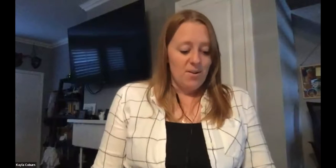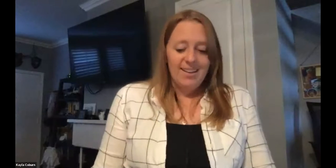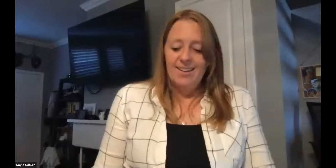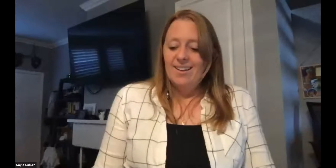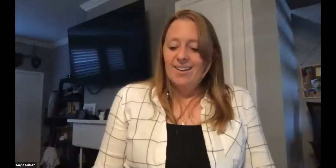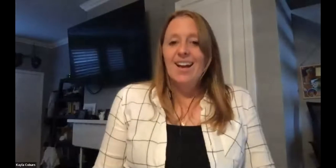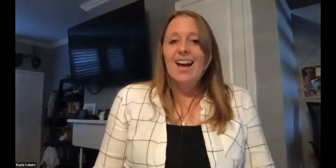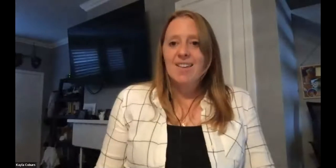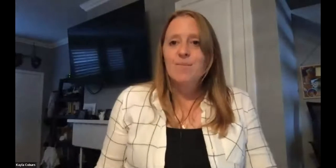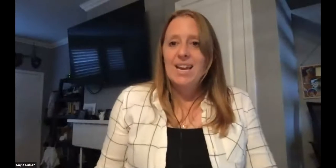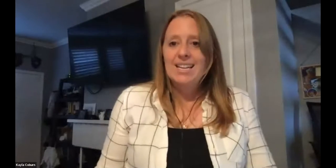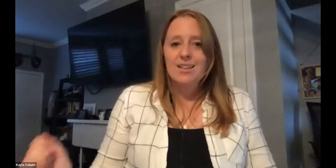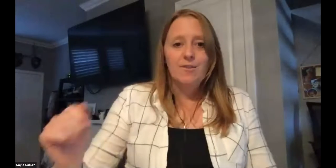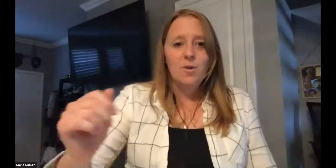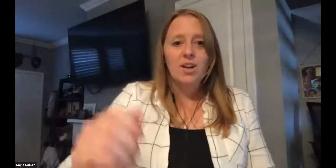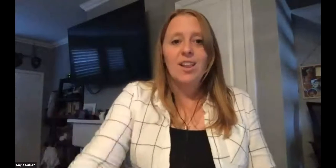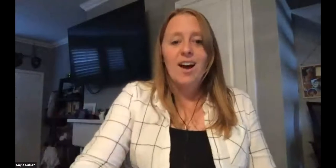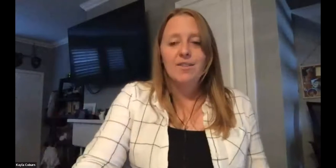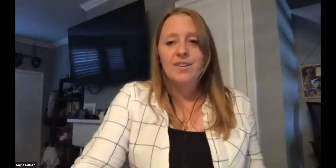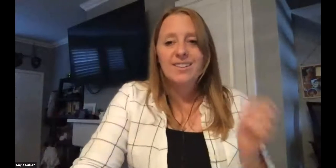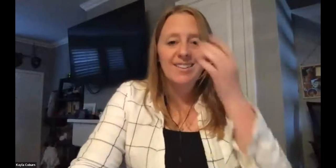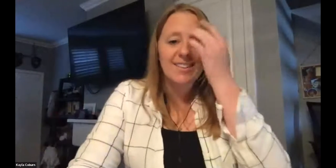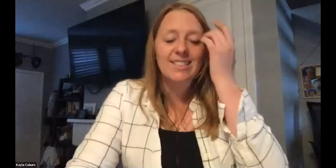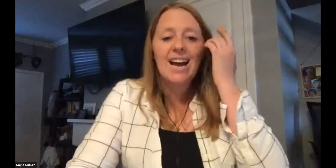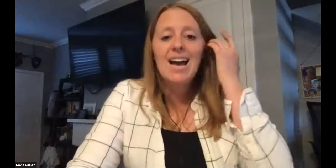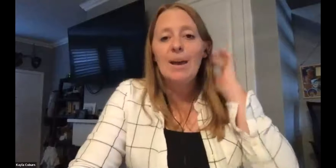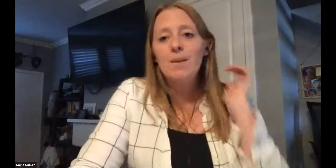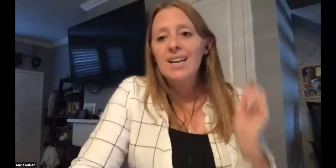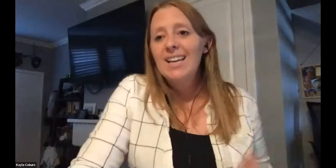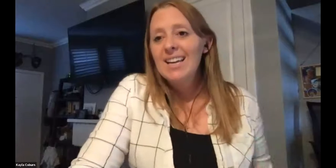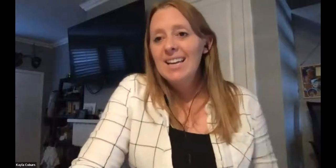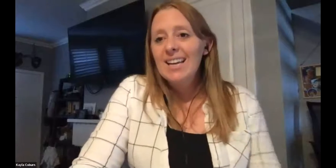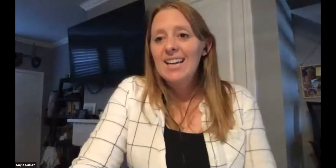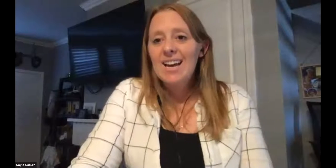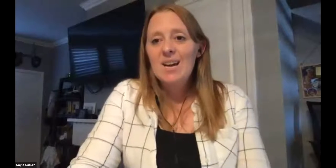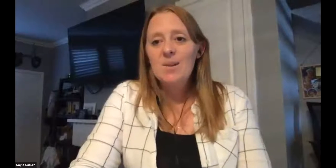So I have made it to the 4 o'clock time.